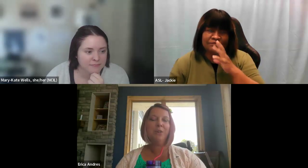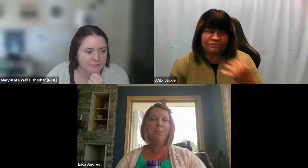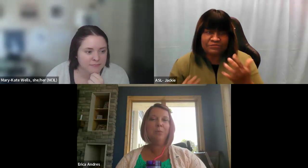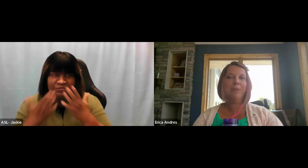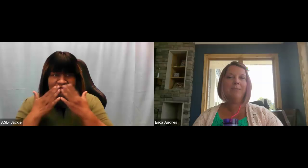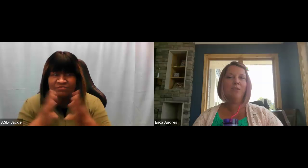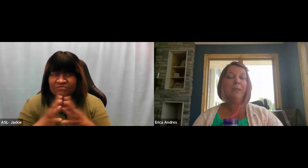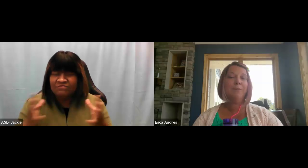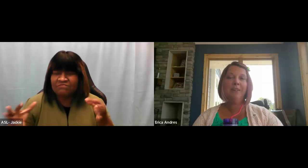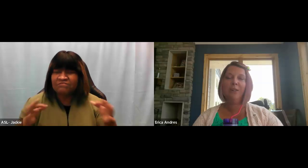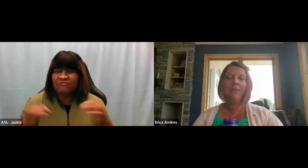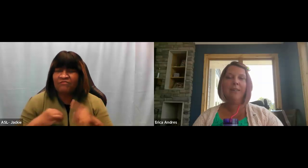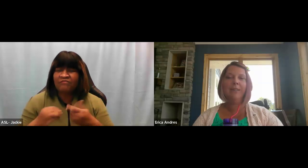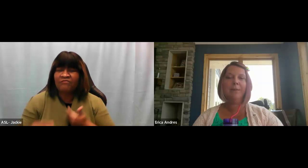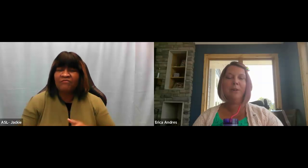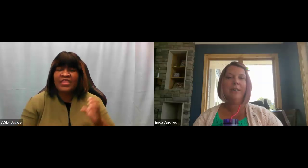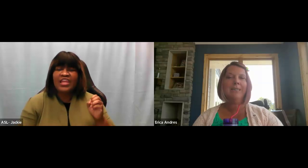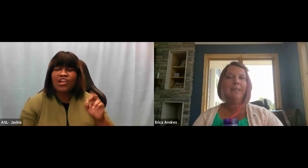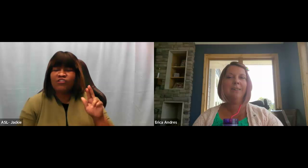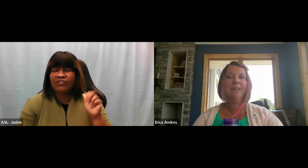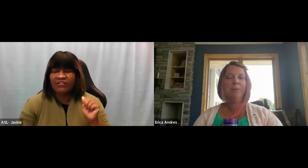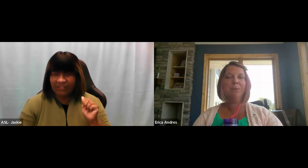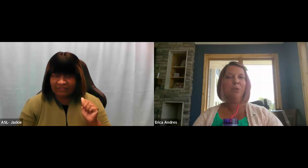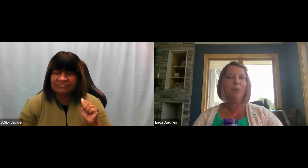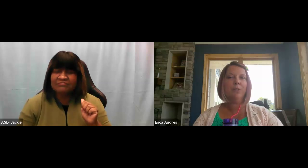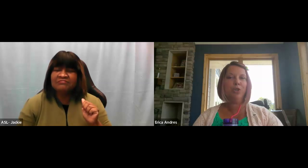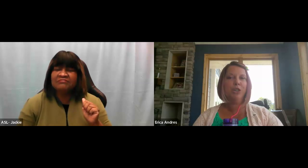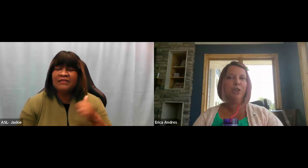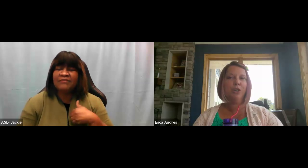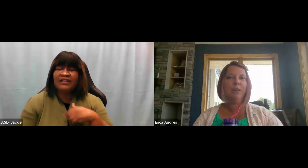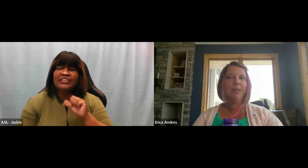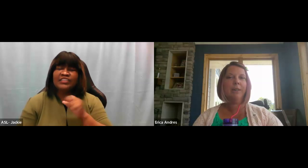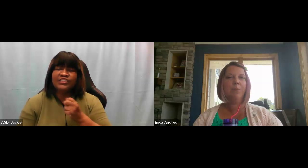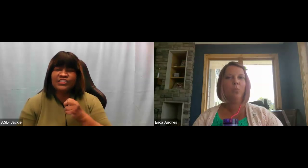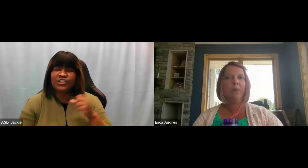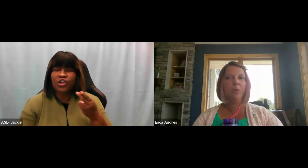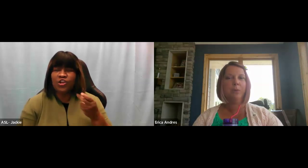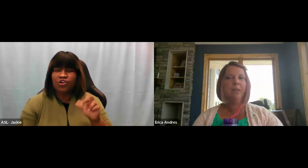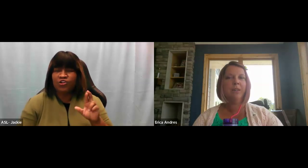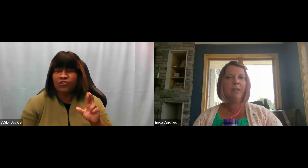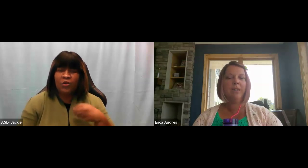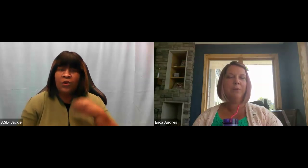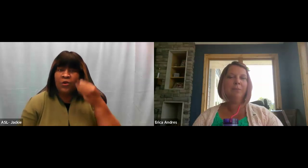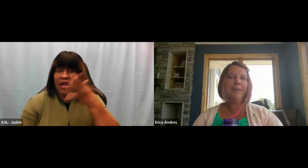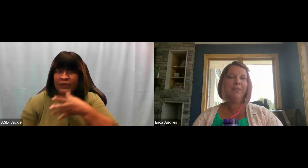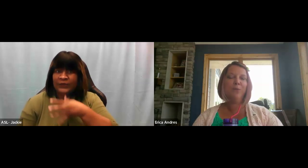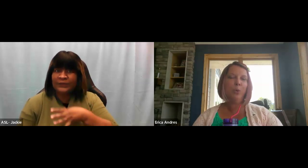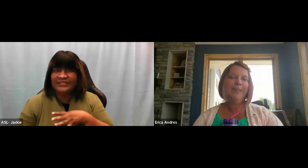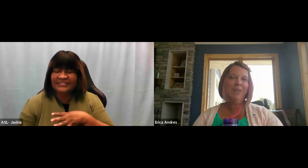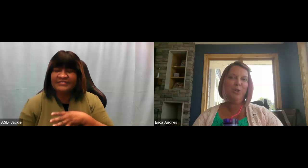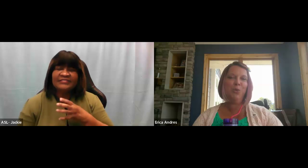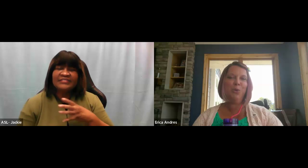tell you a little bit about myself, my name is Erica, like Mary Kate said. My pronouns are she, her. I'm a white woman in